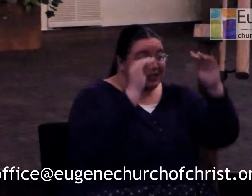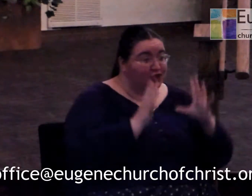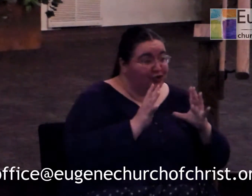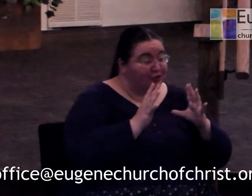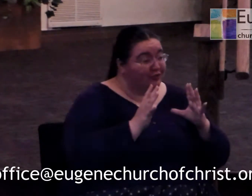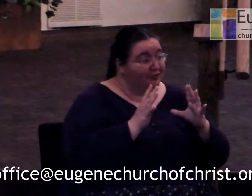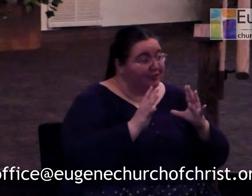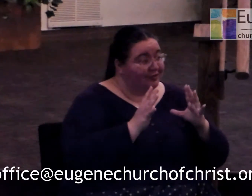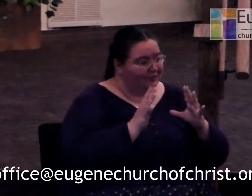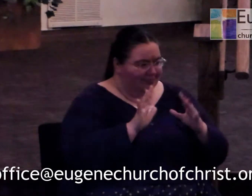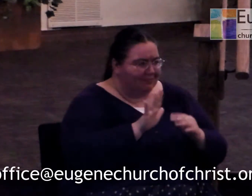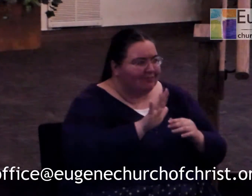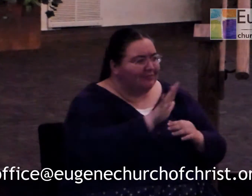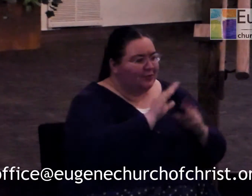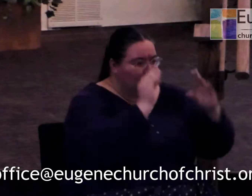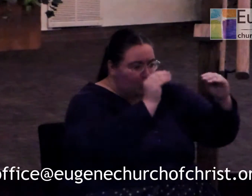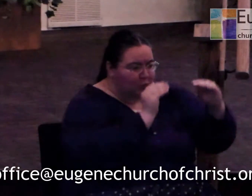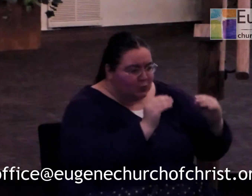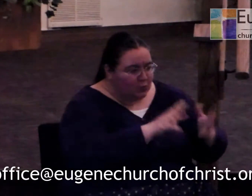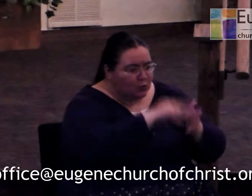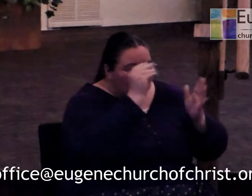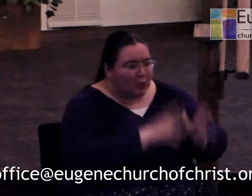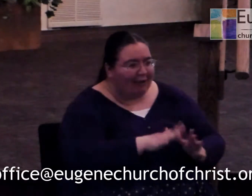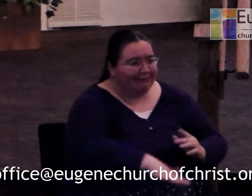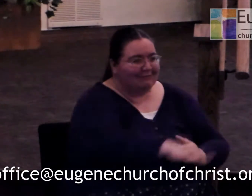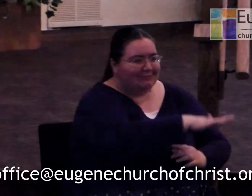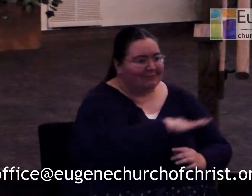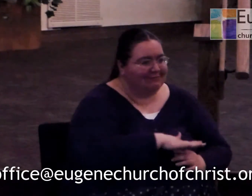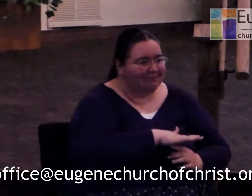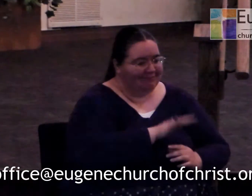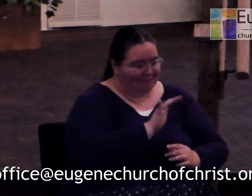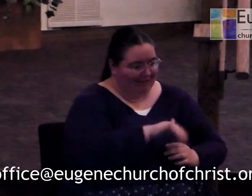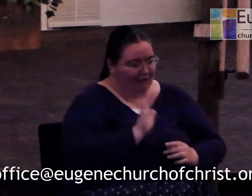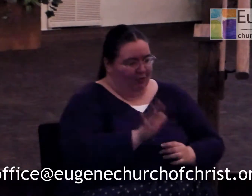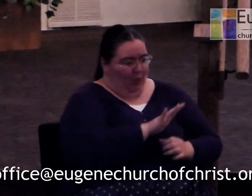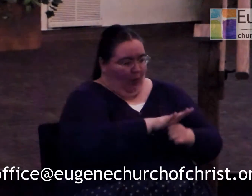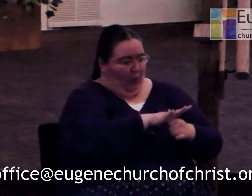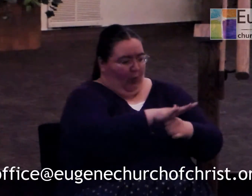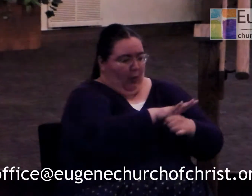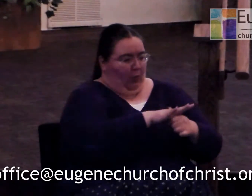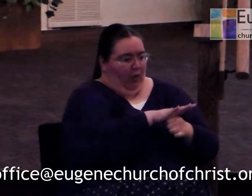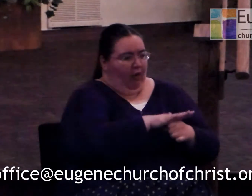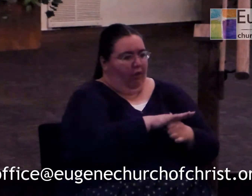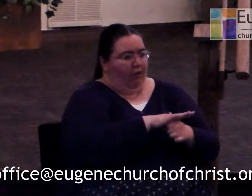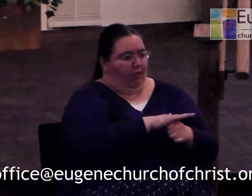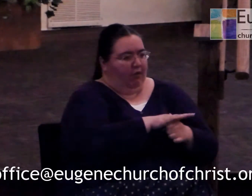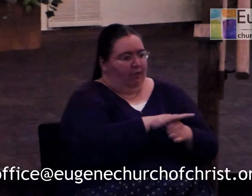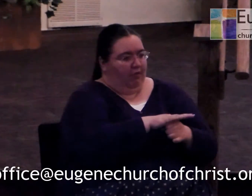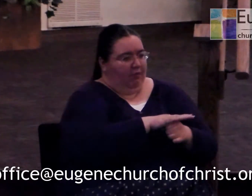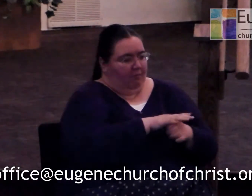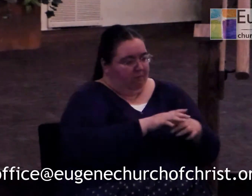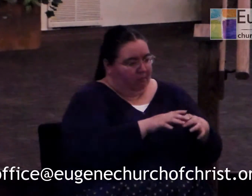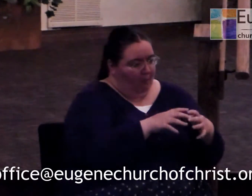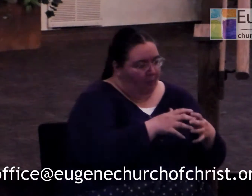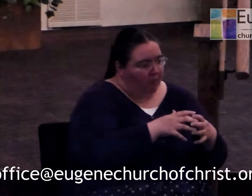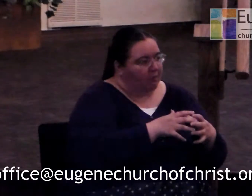are whatever you may be in your occupation, it starts with those people that you encounter each